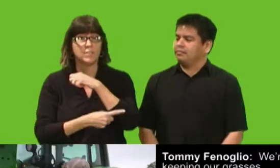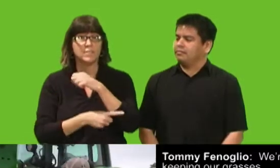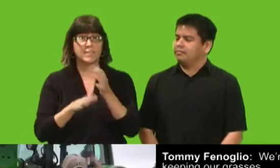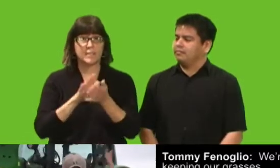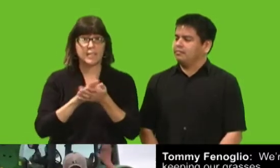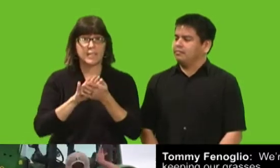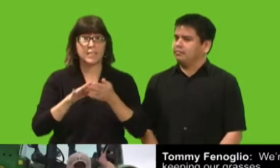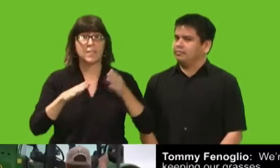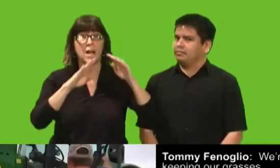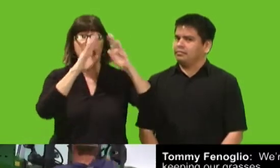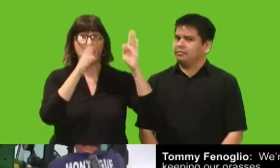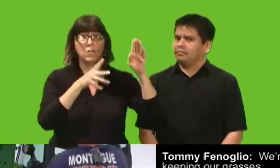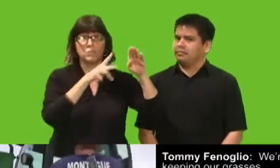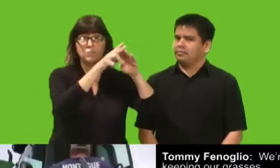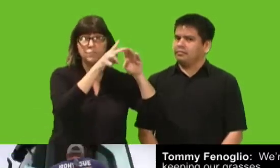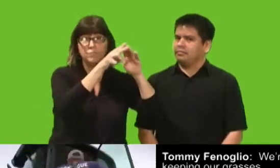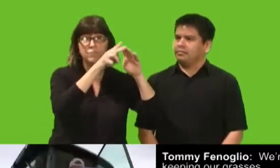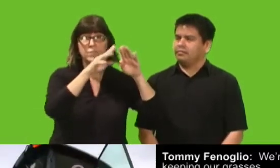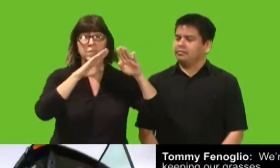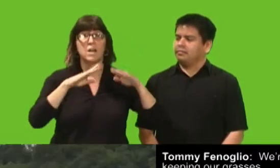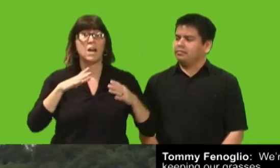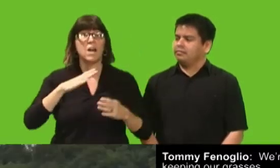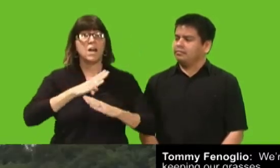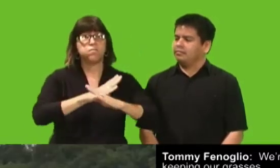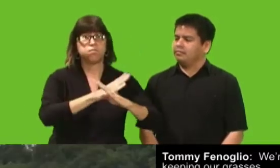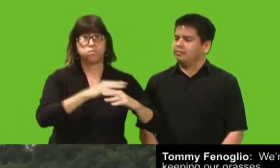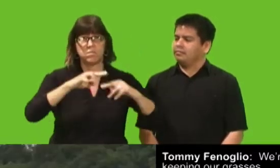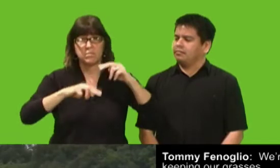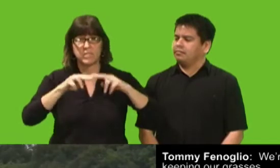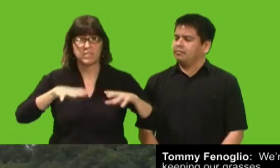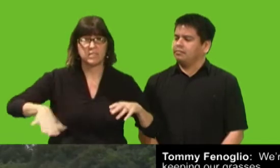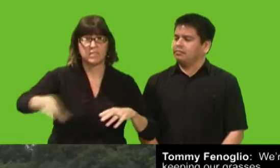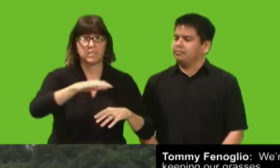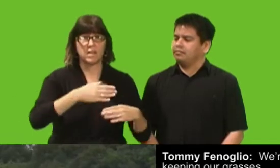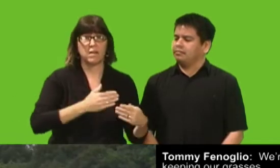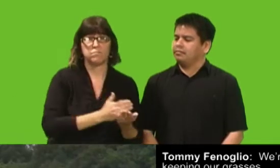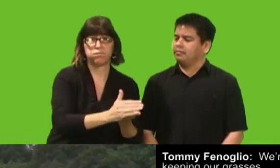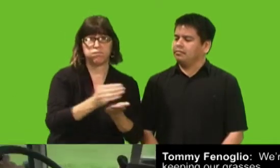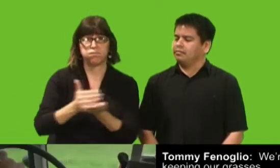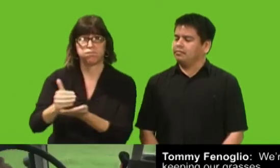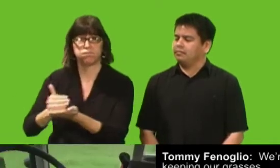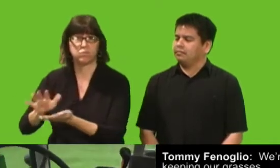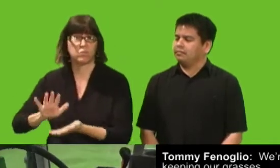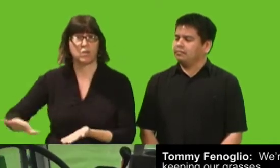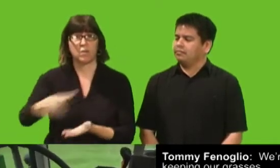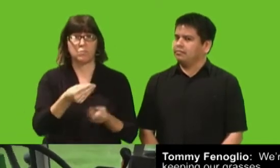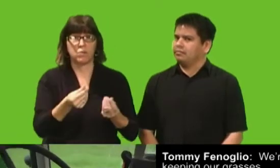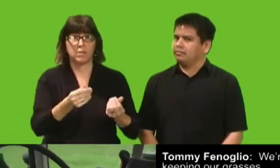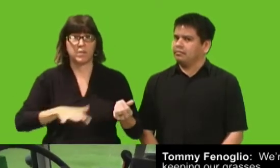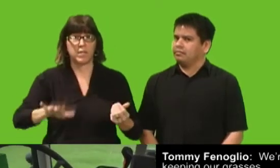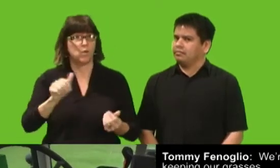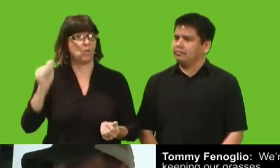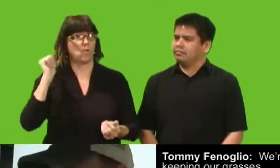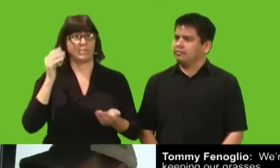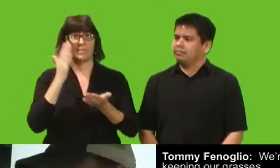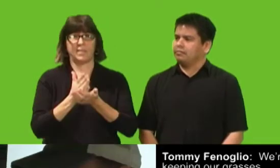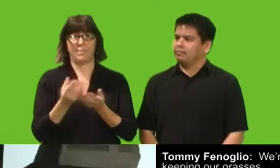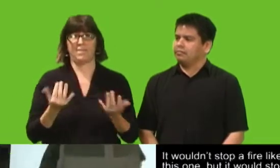trash, junk, trees away from their house, trimmed up, building fire breaks, plow around your perimeter of your